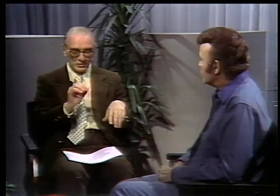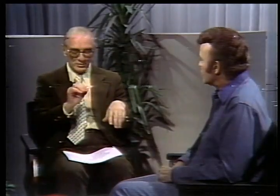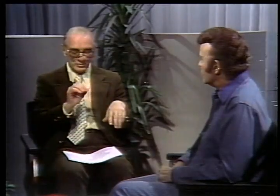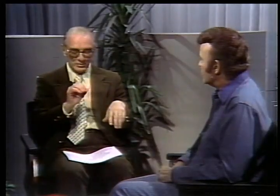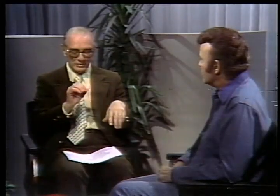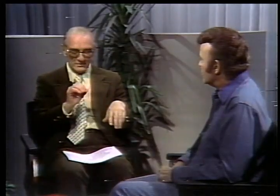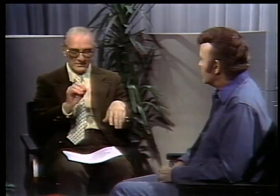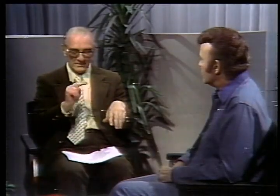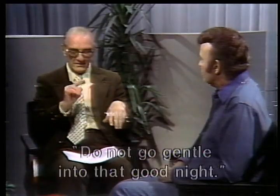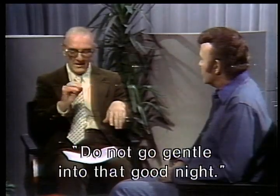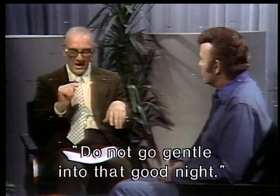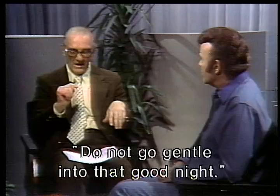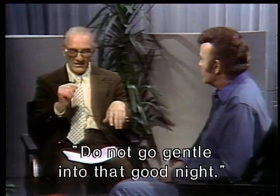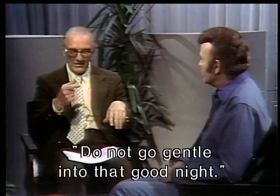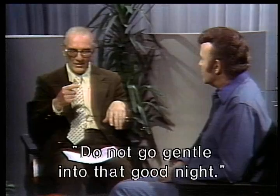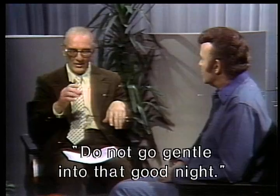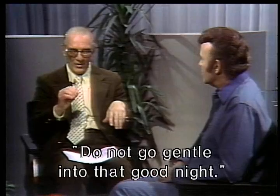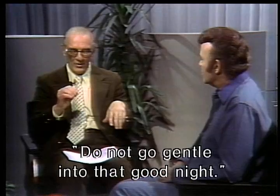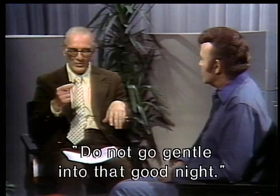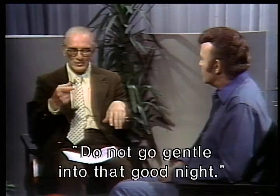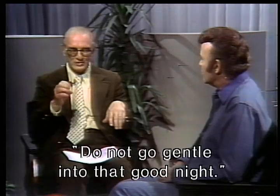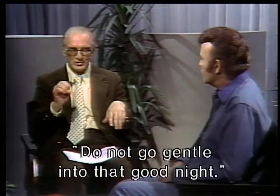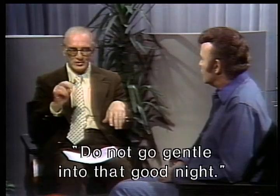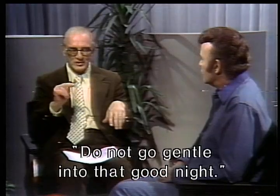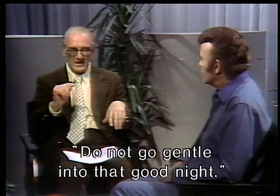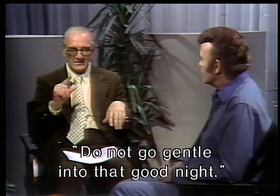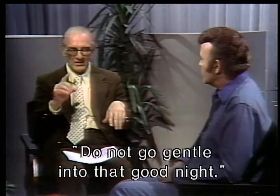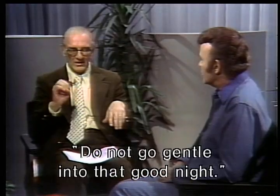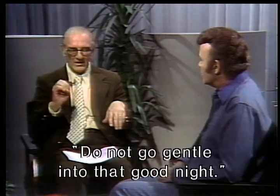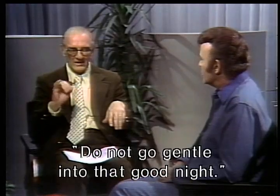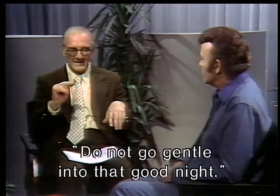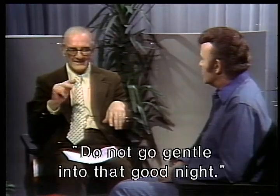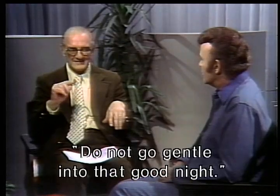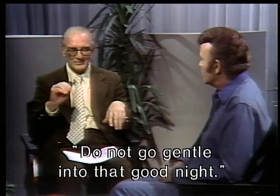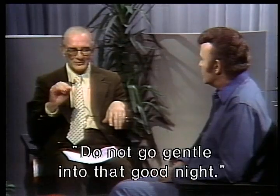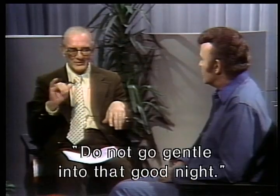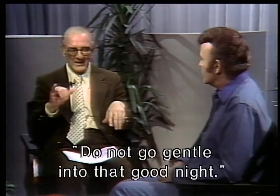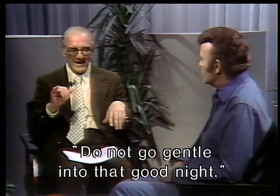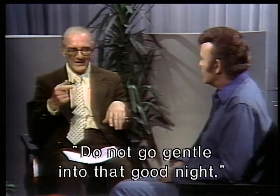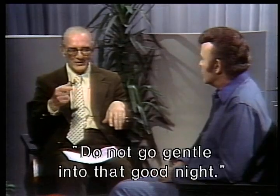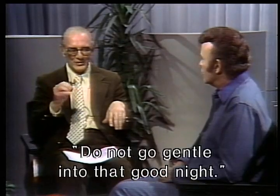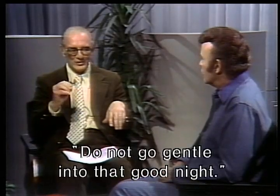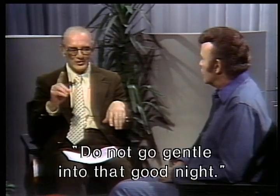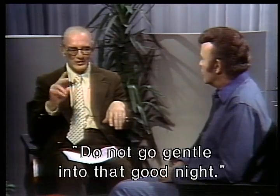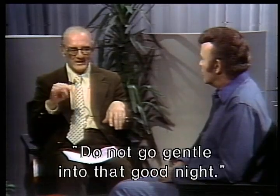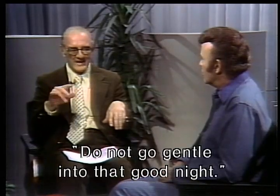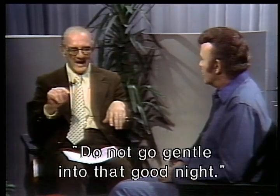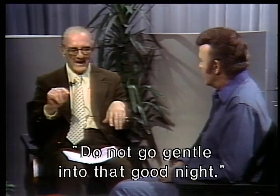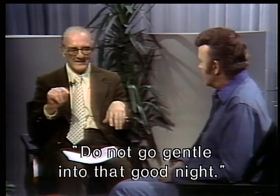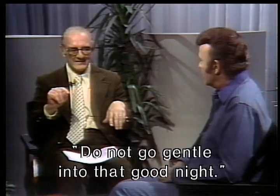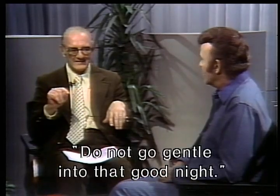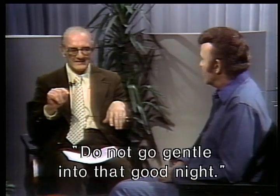do not go gentle into that good night.